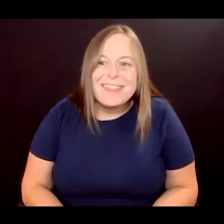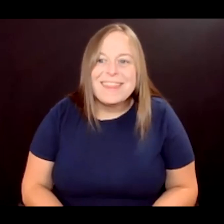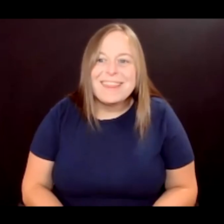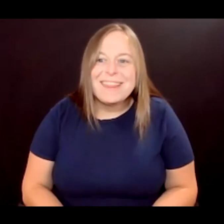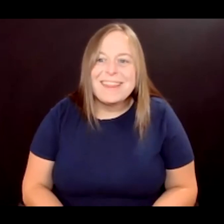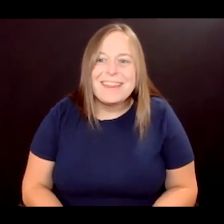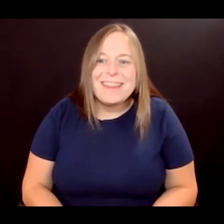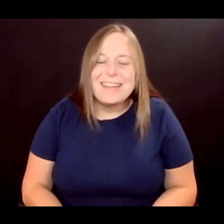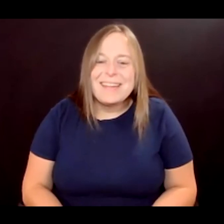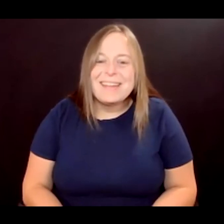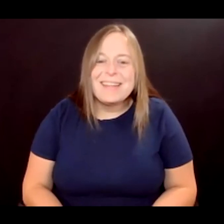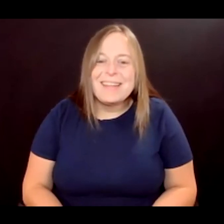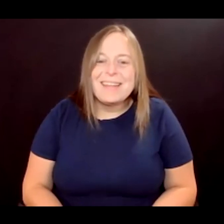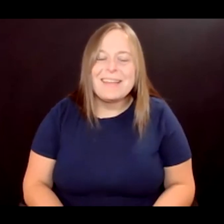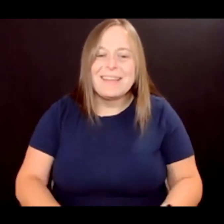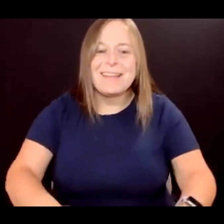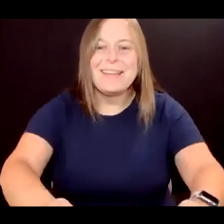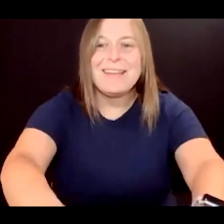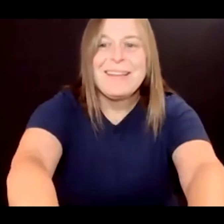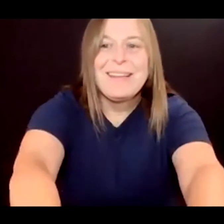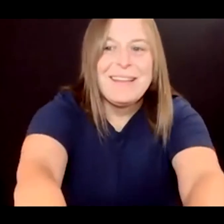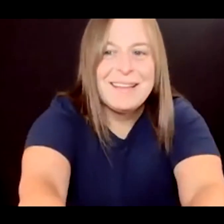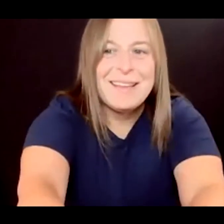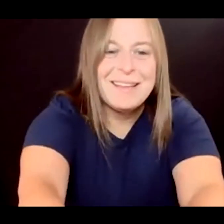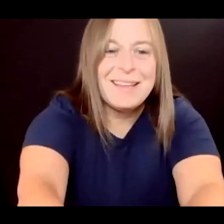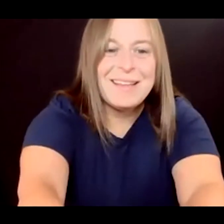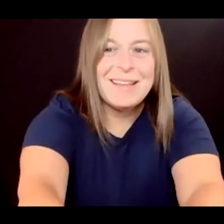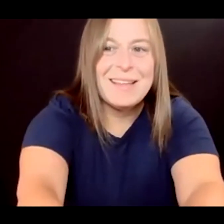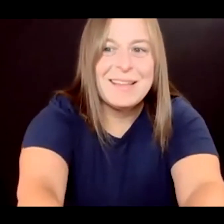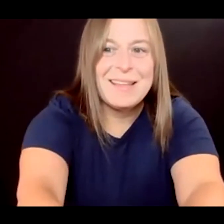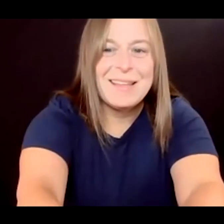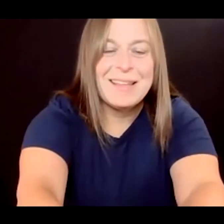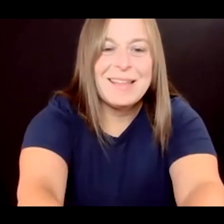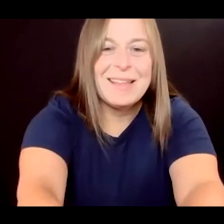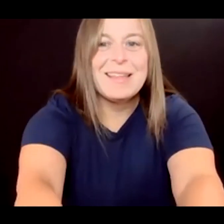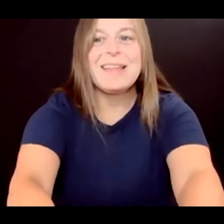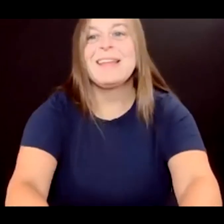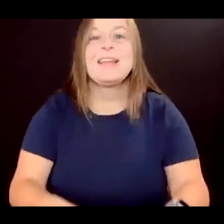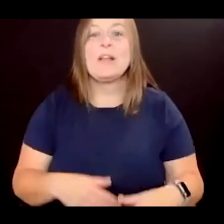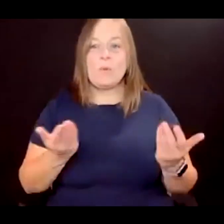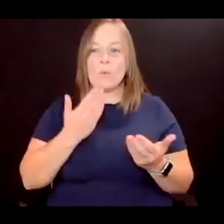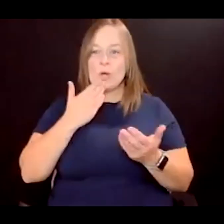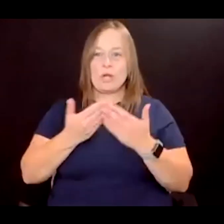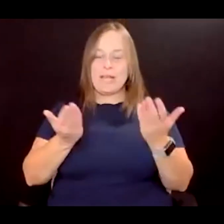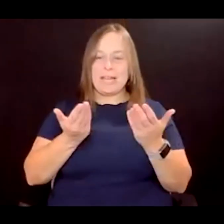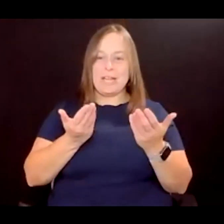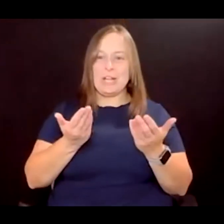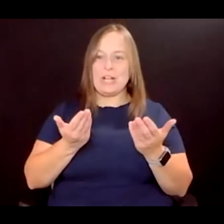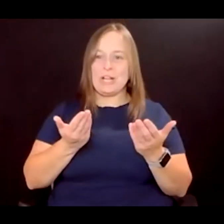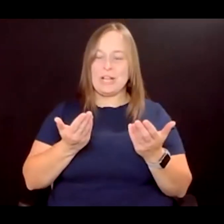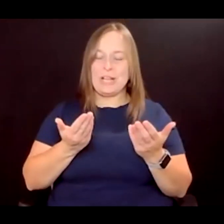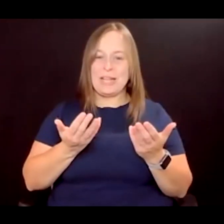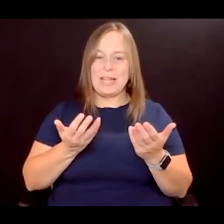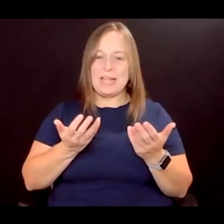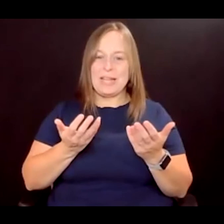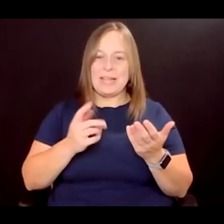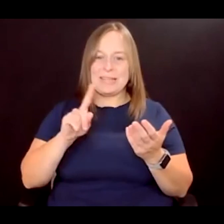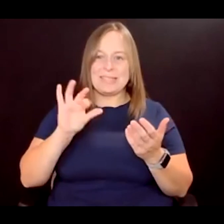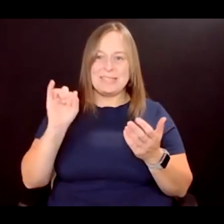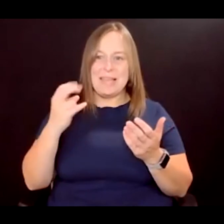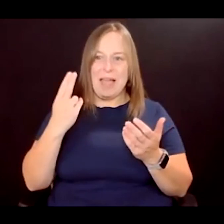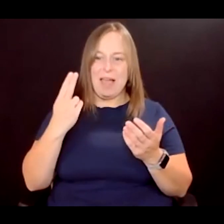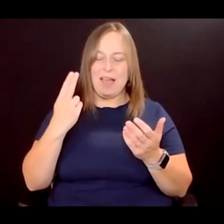people. They love to help people. It's important to me. And I do want to mention, this came up,